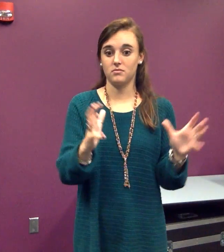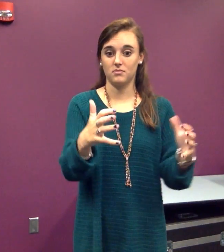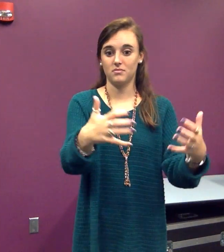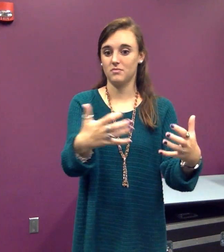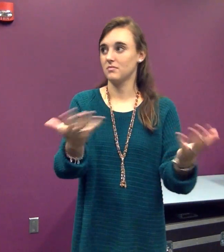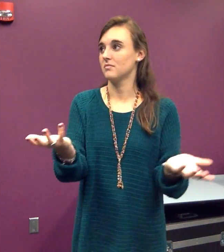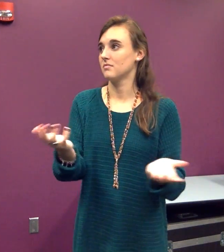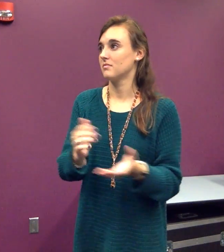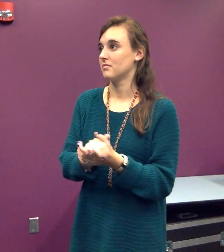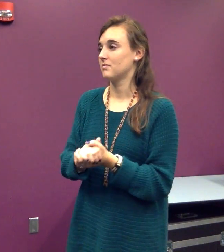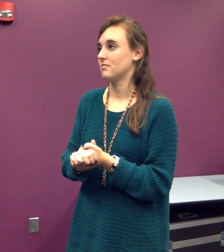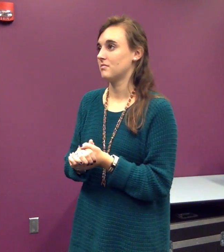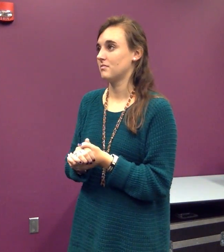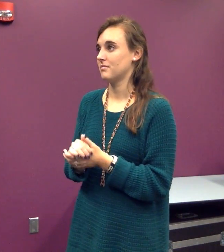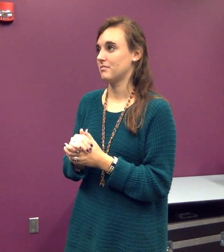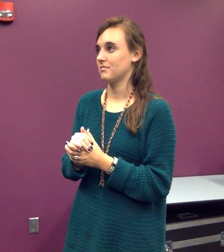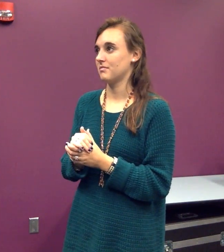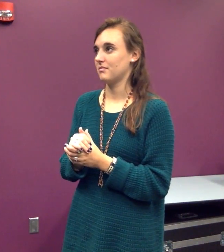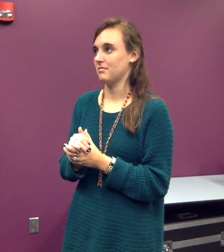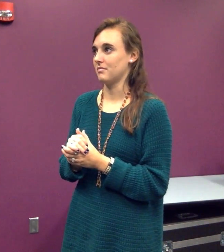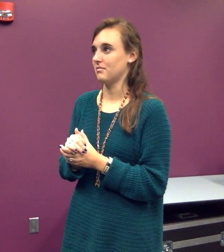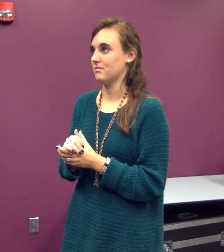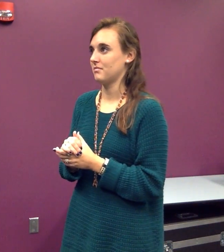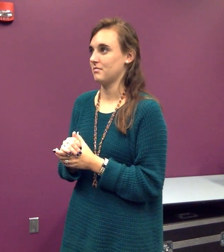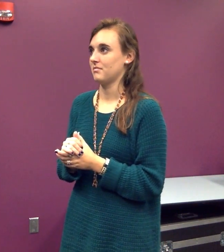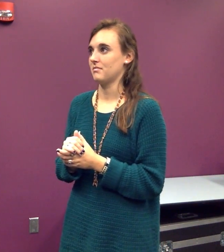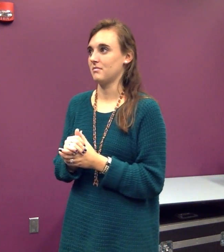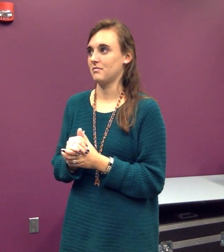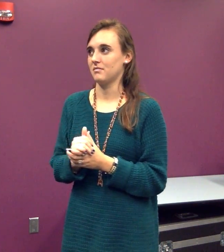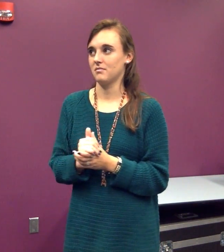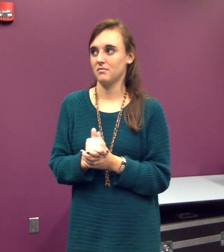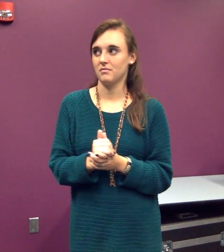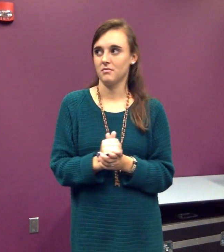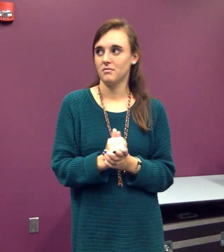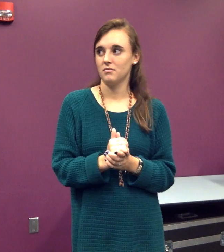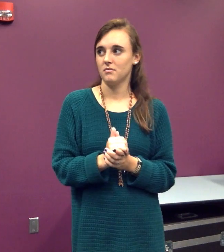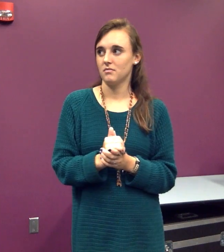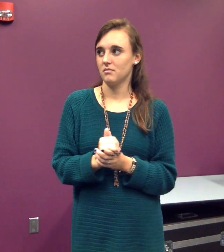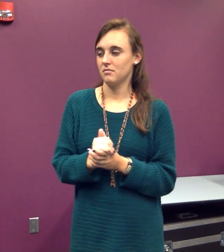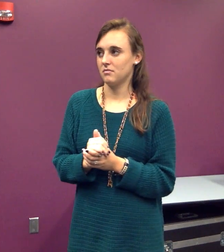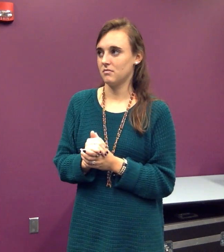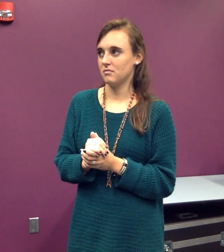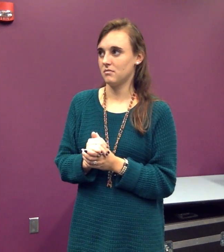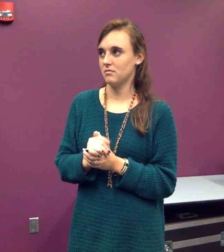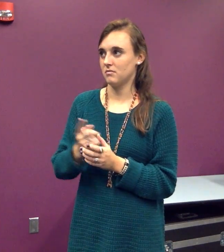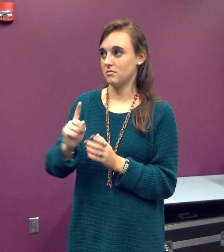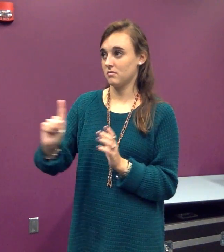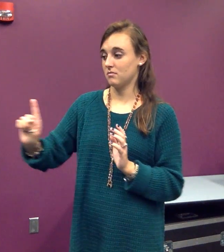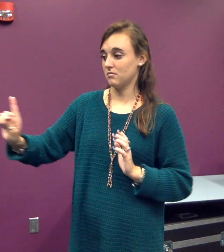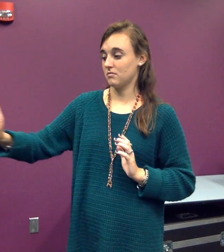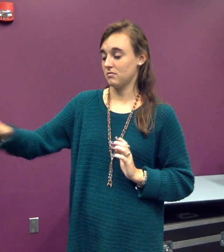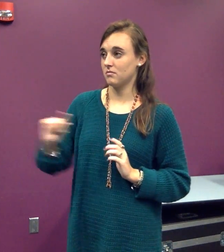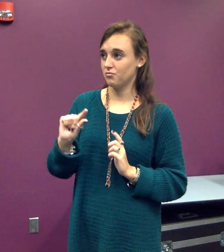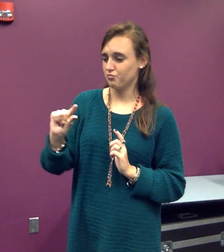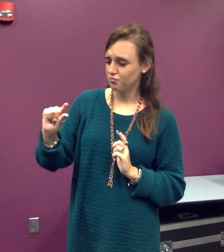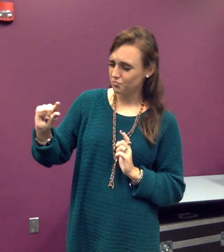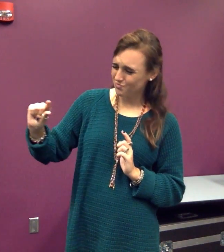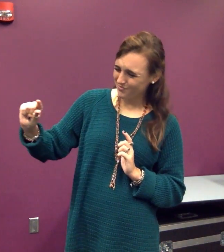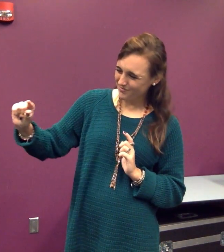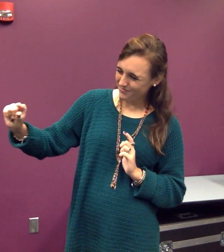only place at Vogel School that isn't upstairs. Okay. So Eric runs to Bradley's, and as Eric goes down the street, he gets